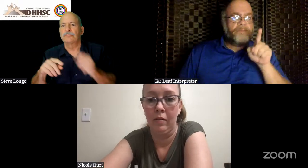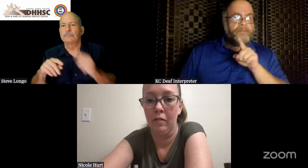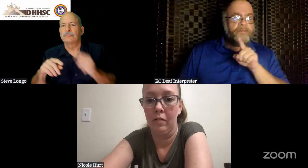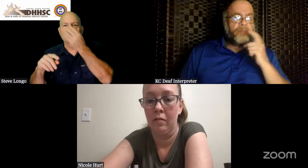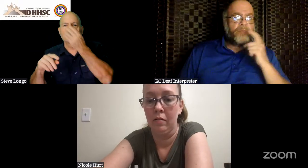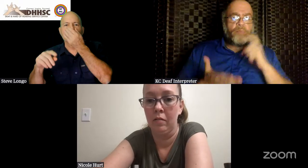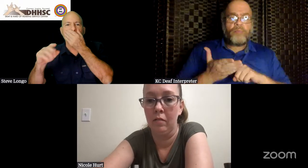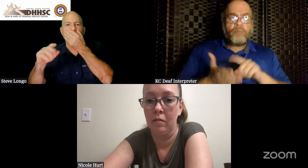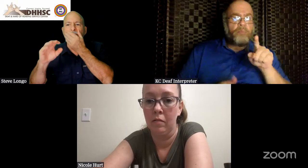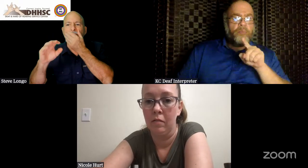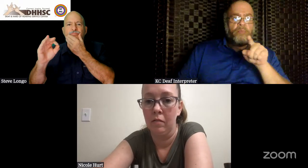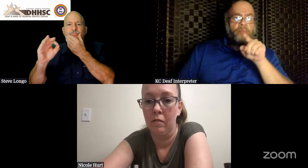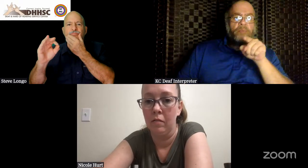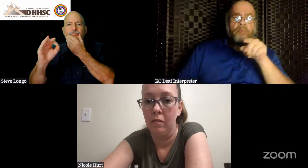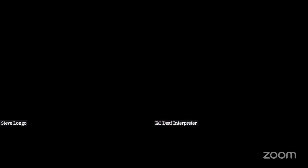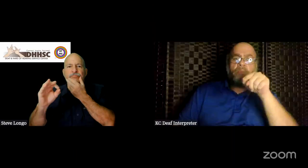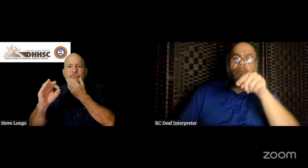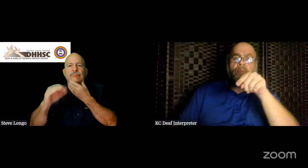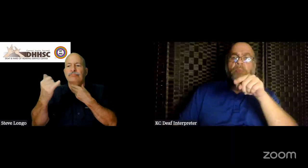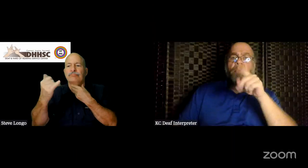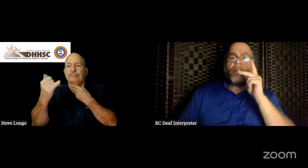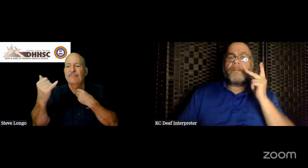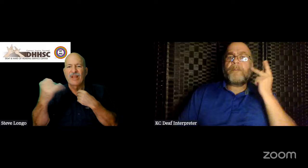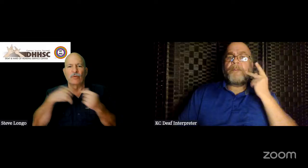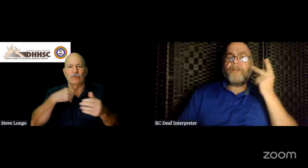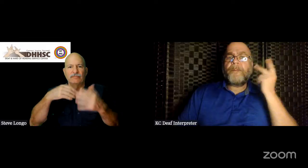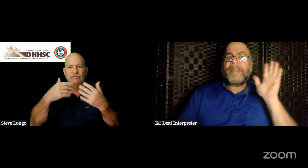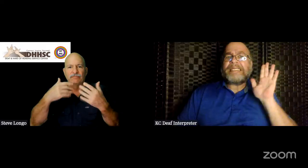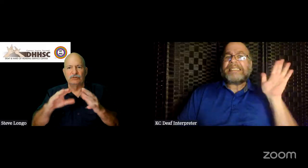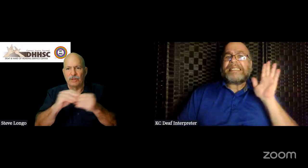members only, and they are not for public consumption.